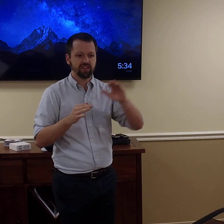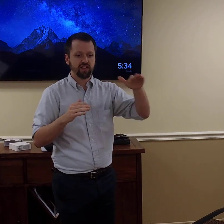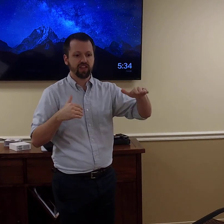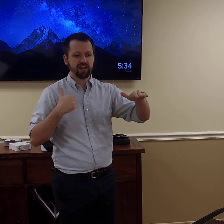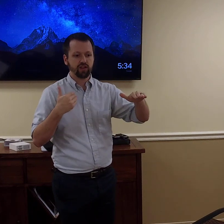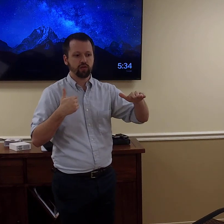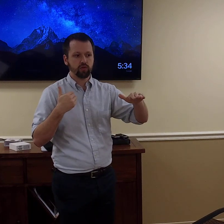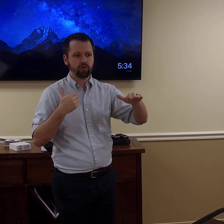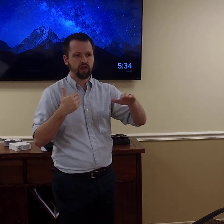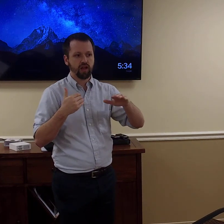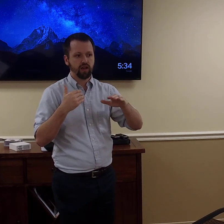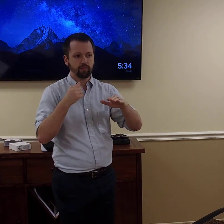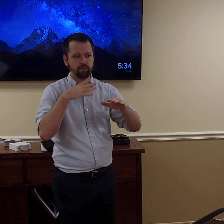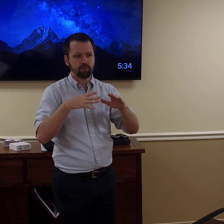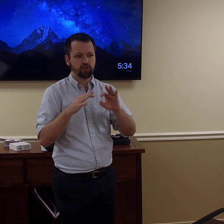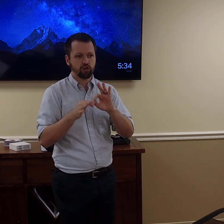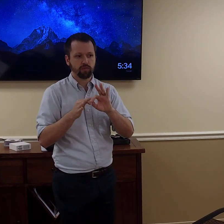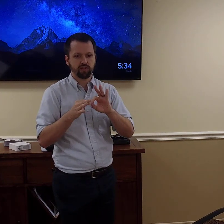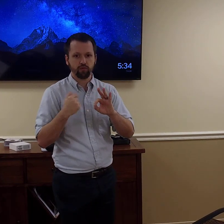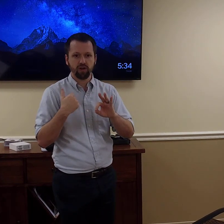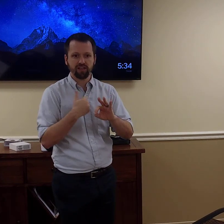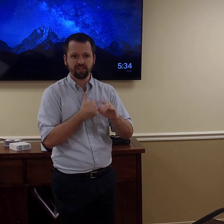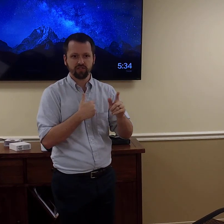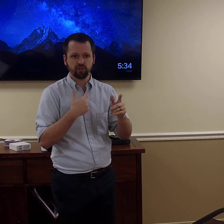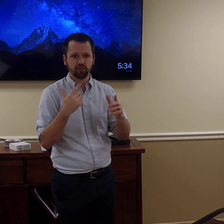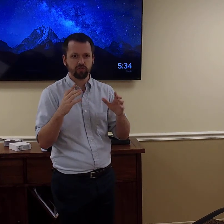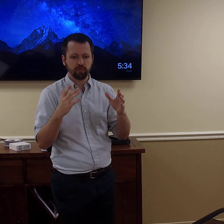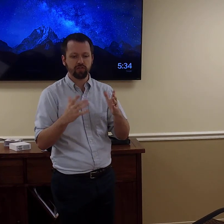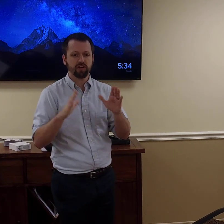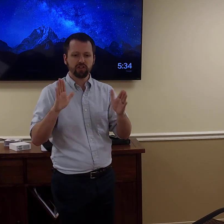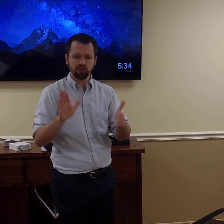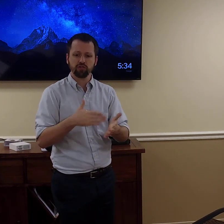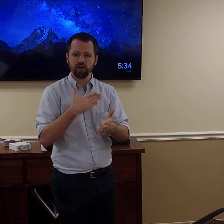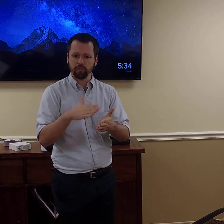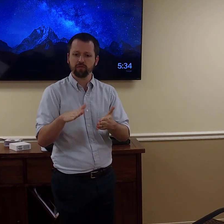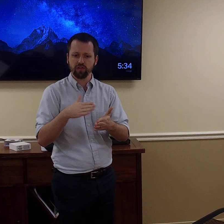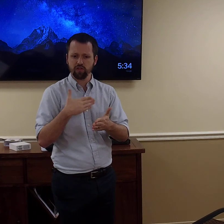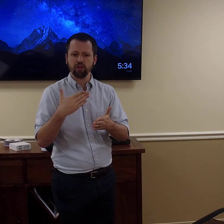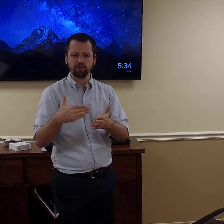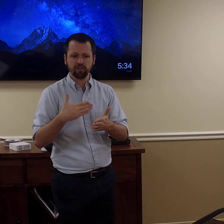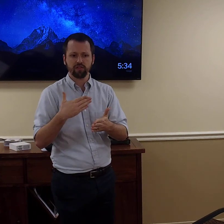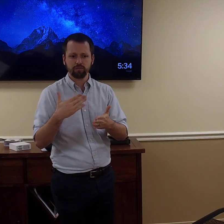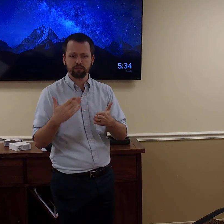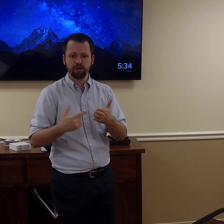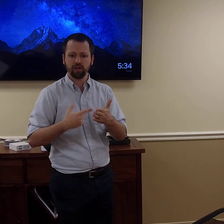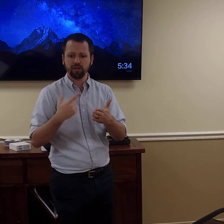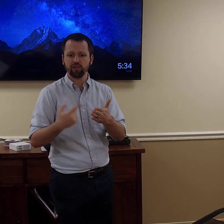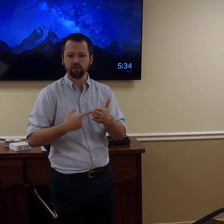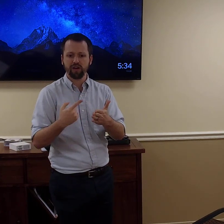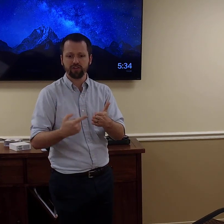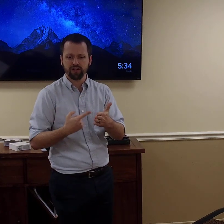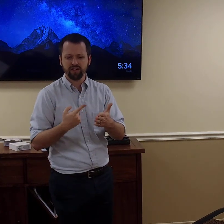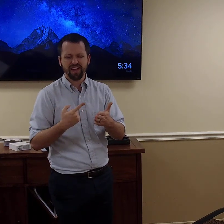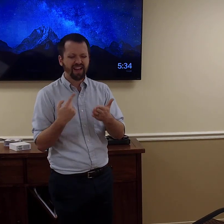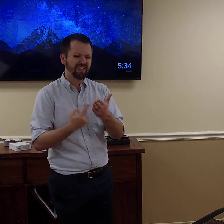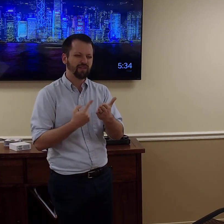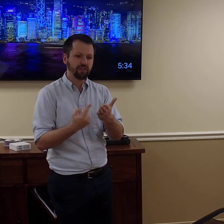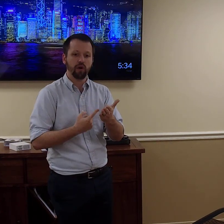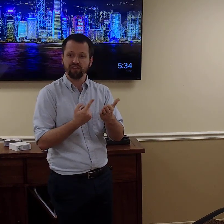young lady who interprets for us. So she'll help us with the songs every so often. I say every so often,